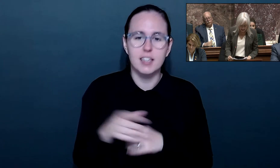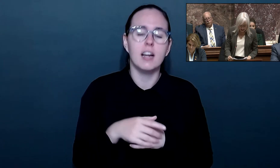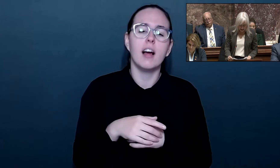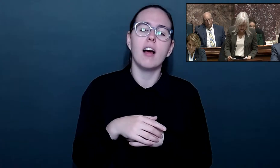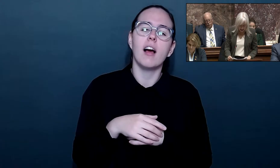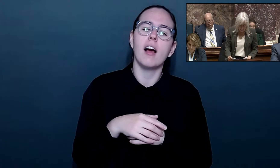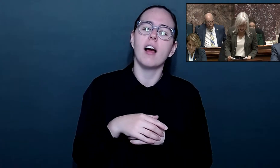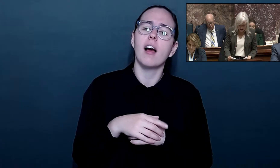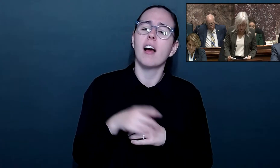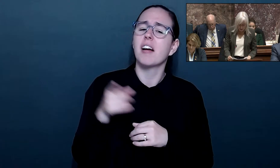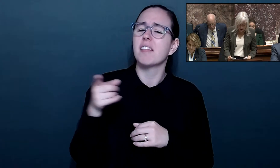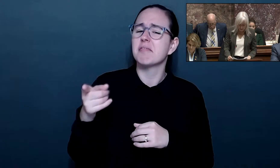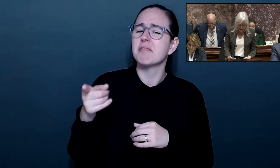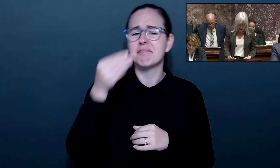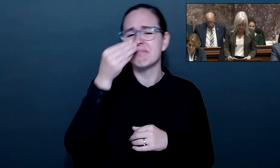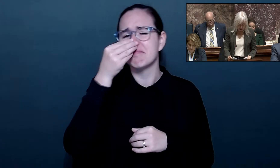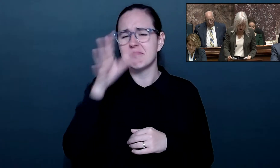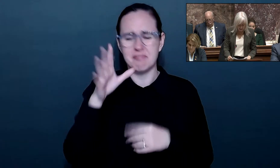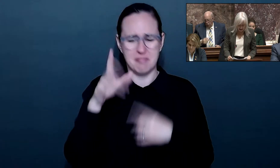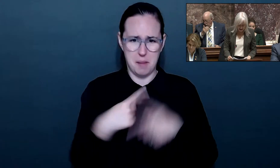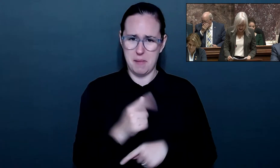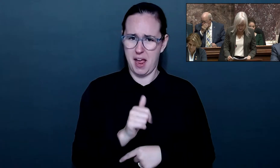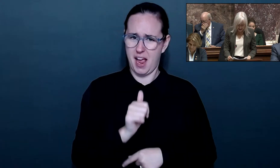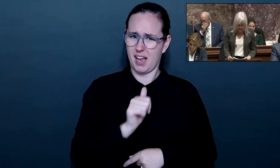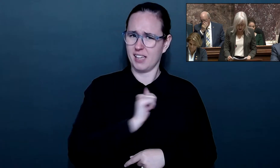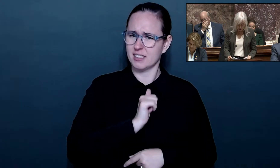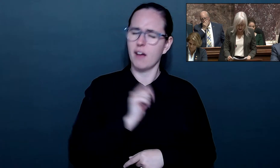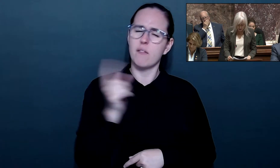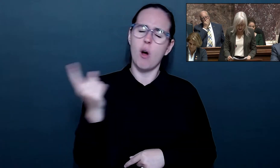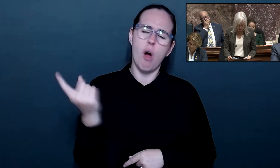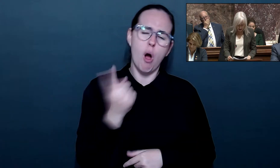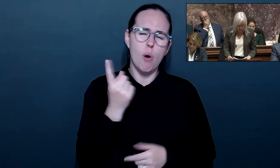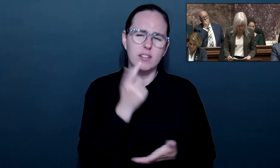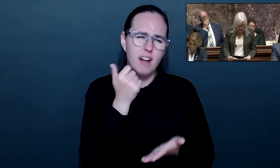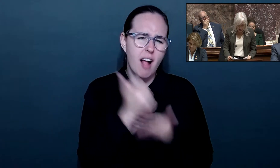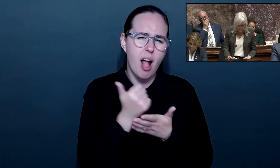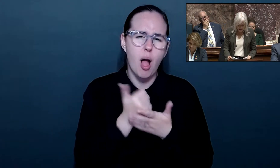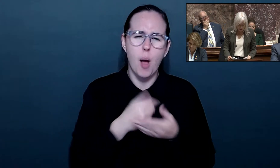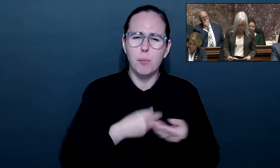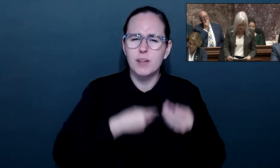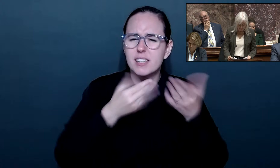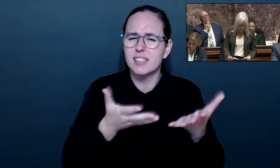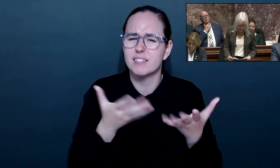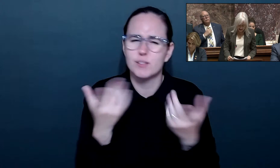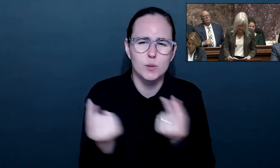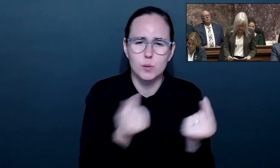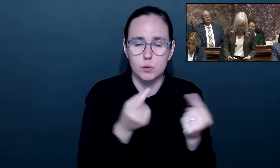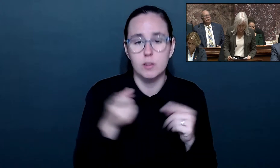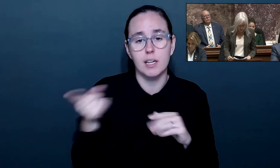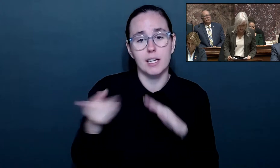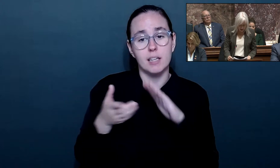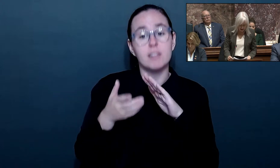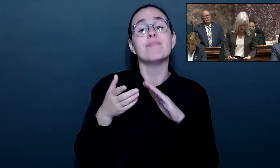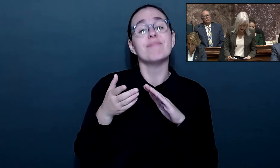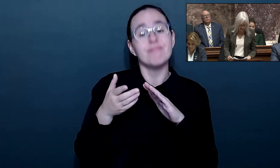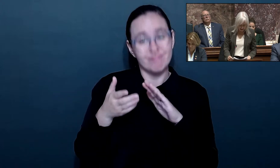anxiety. He runs the Operation Pegasus Jump, an event that began in July 2022 aimed at supporting veterans and